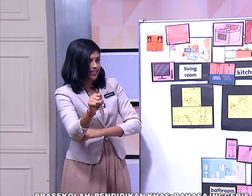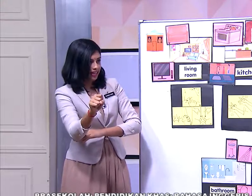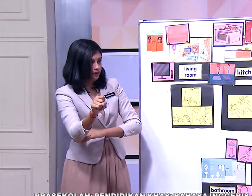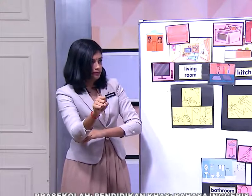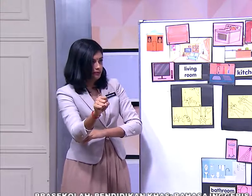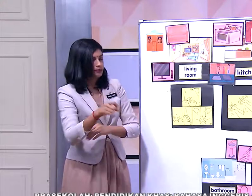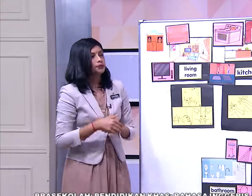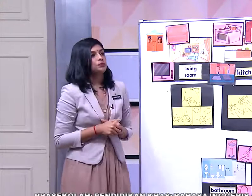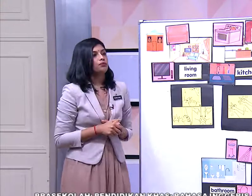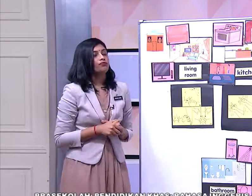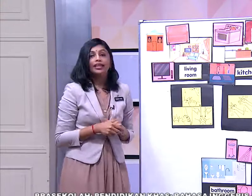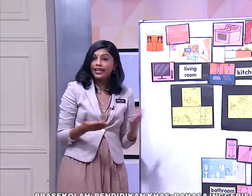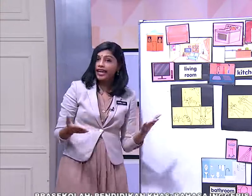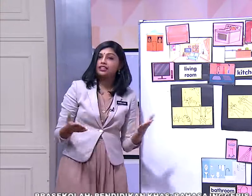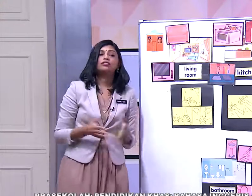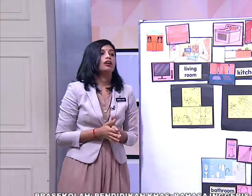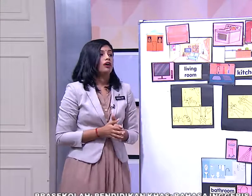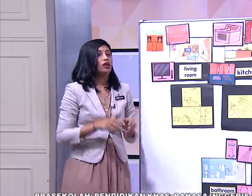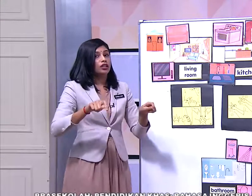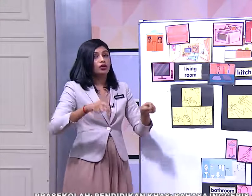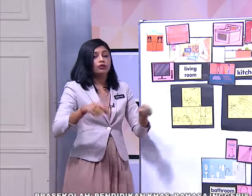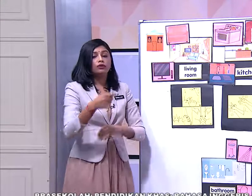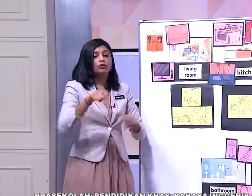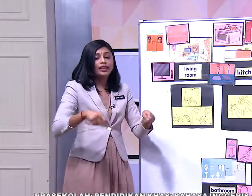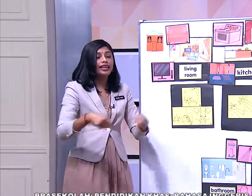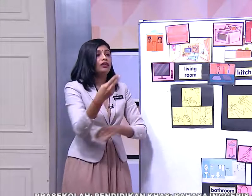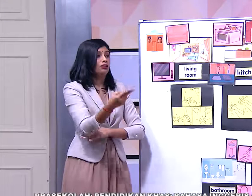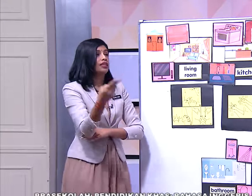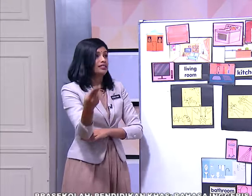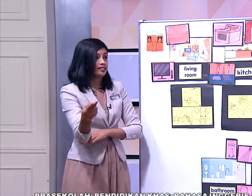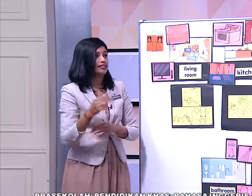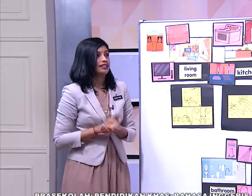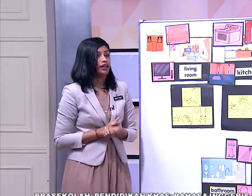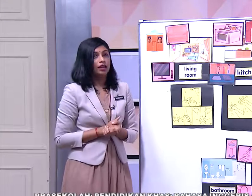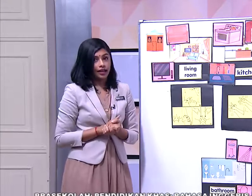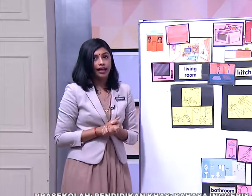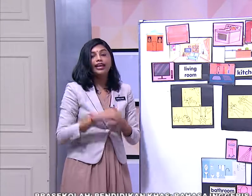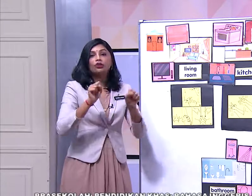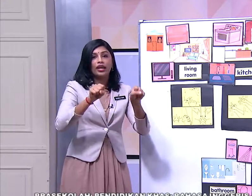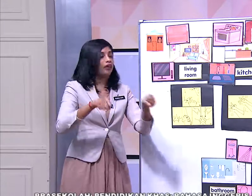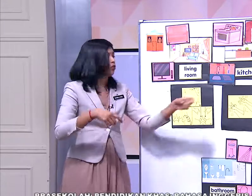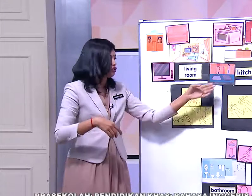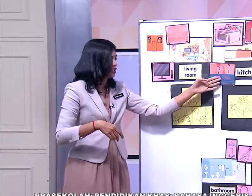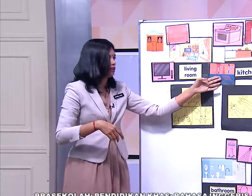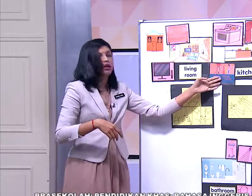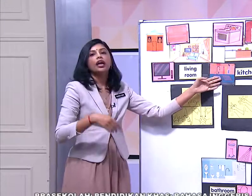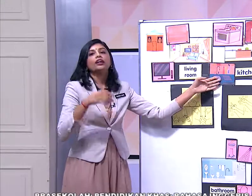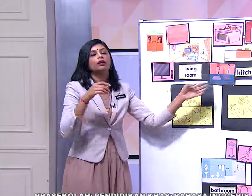our dishes. Yes, all the cooking utensils. That you can wash here. Alright.